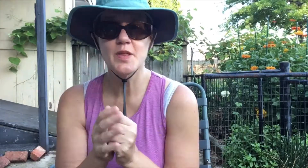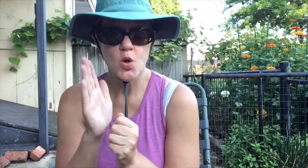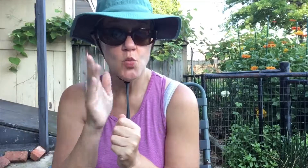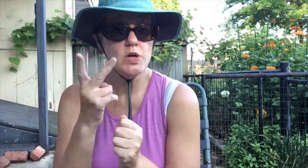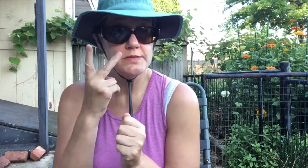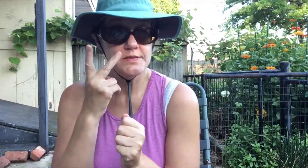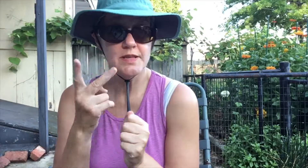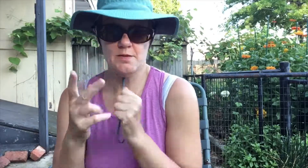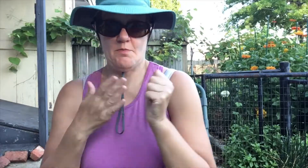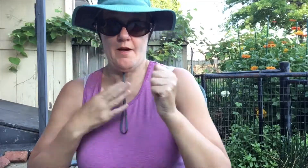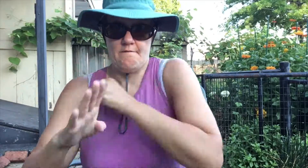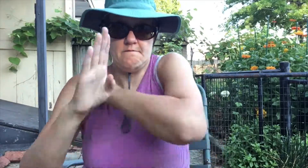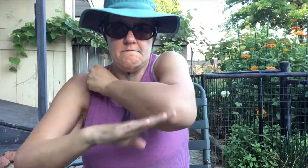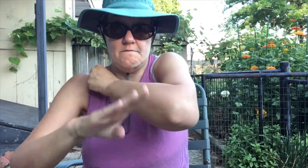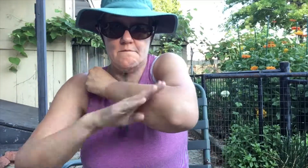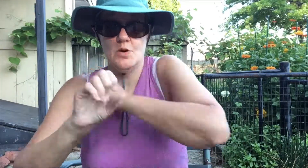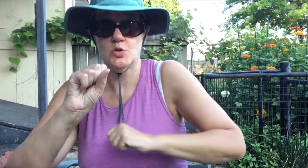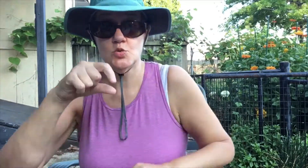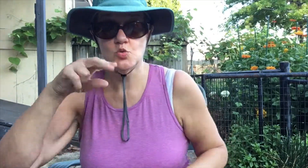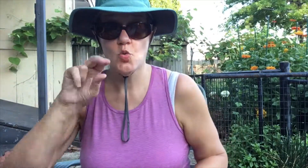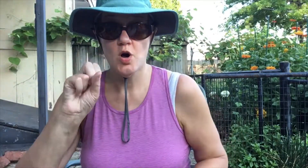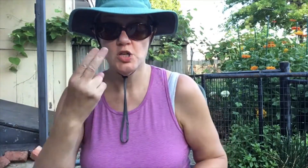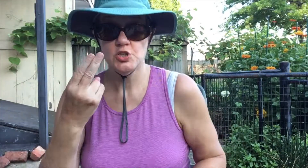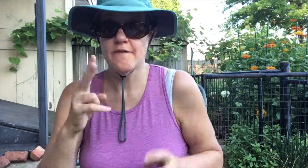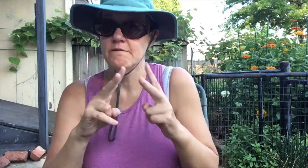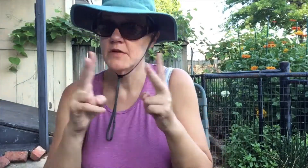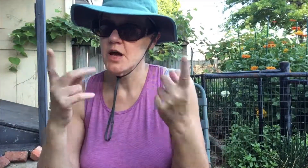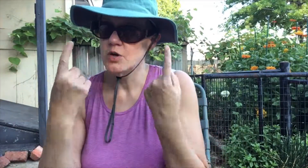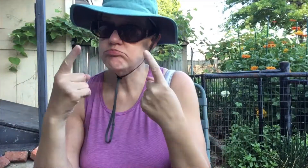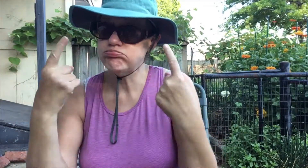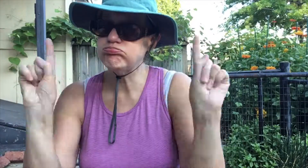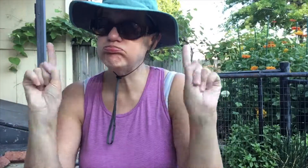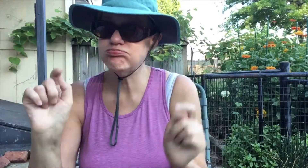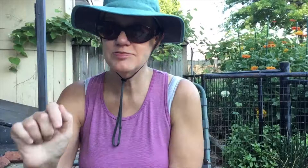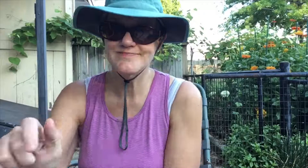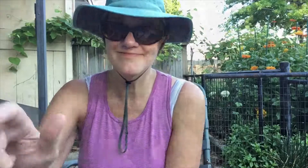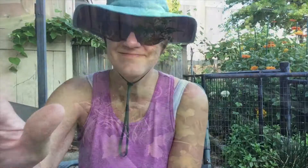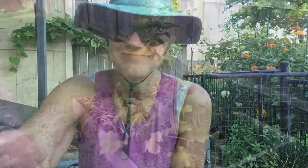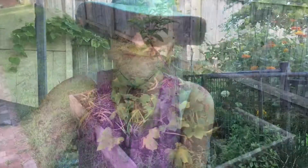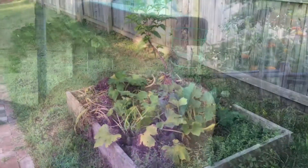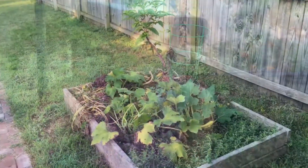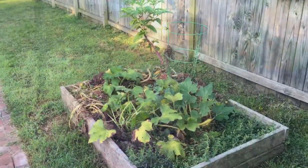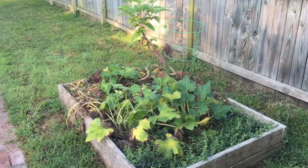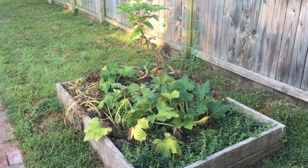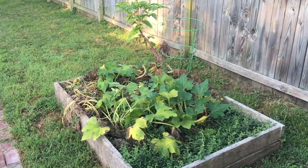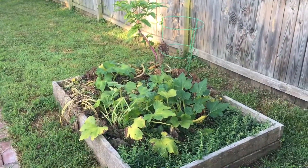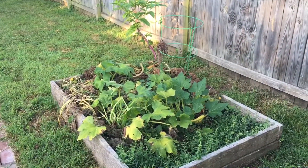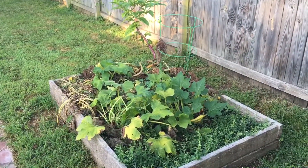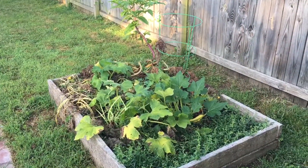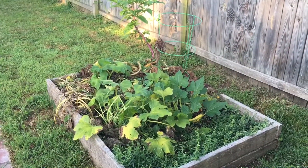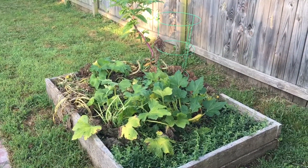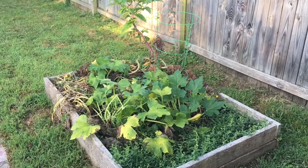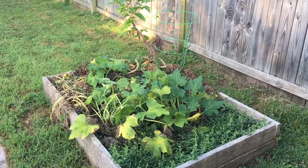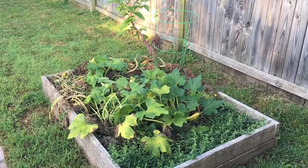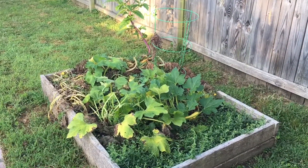going to be any more moths laying eggs, and that's when I plant. My fall squash is